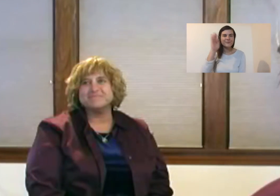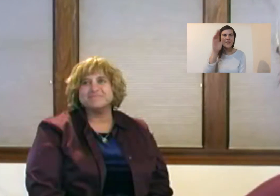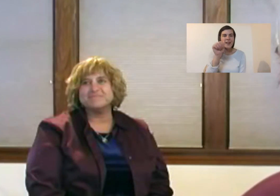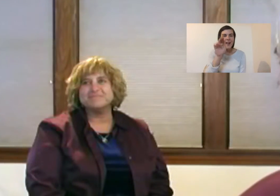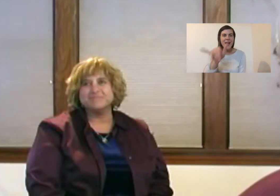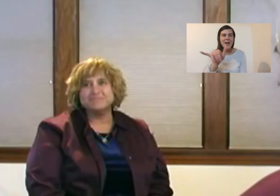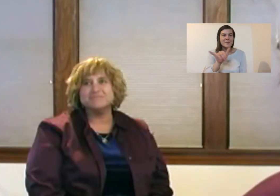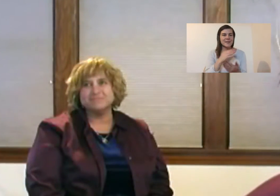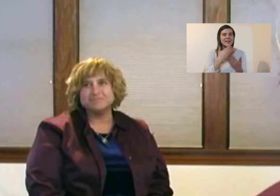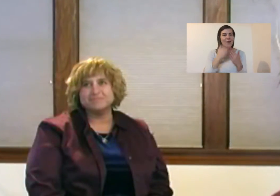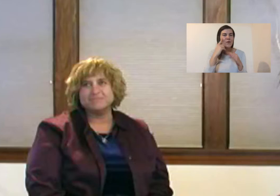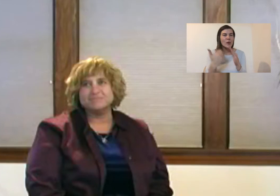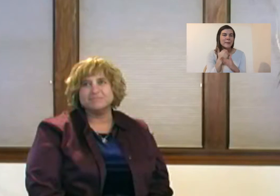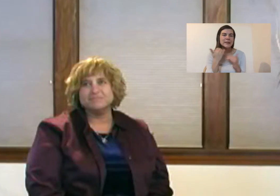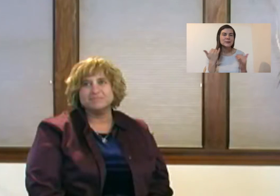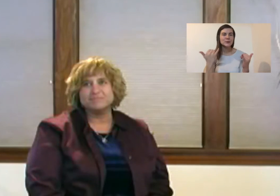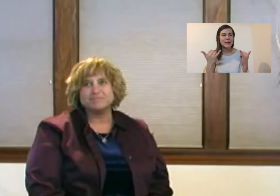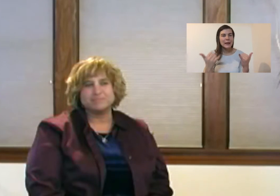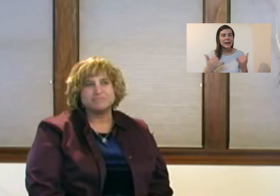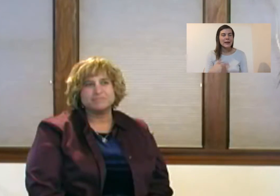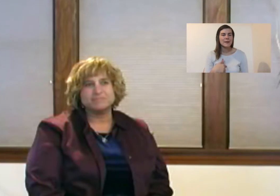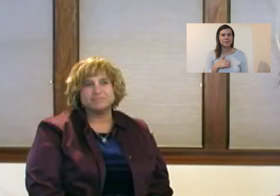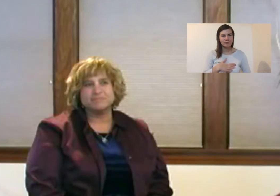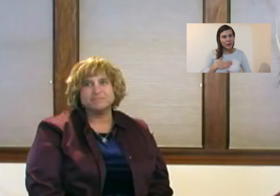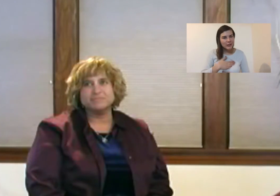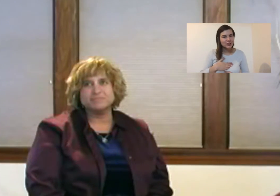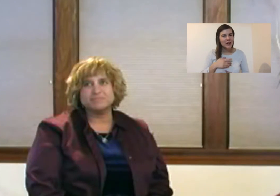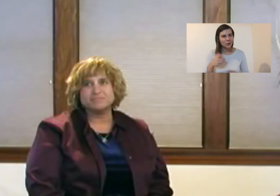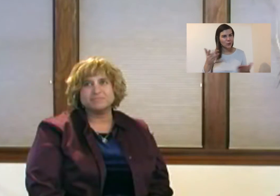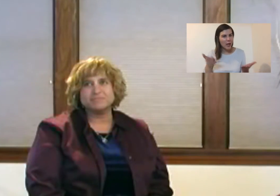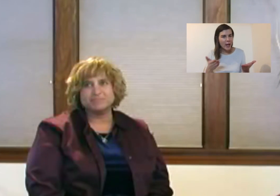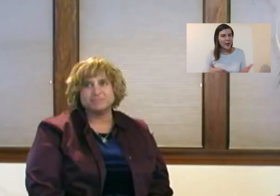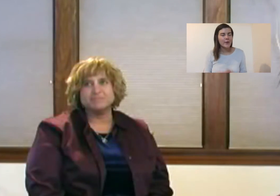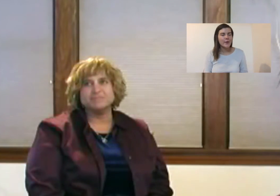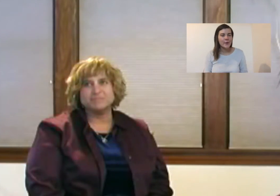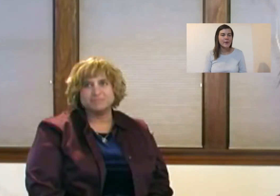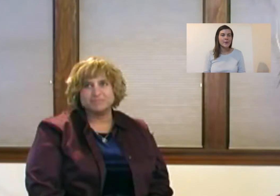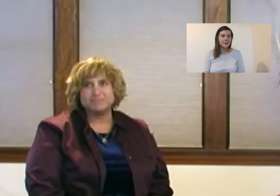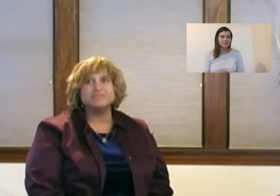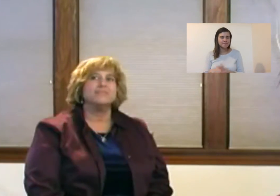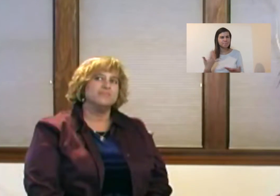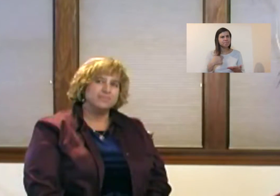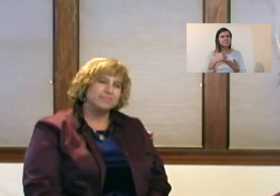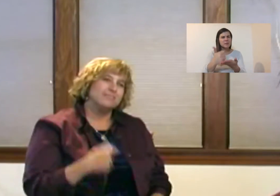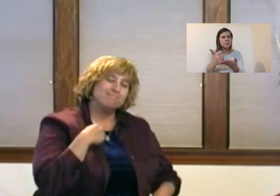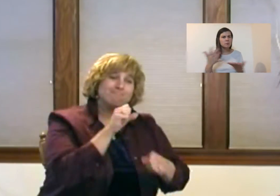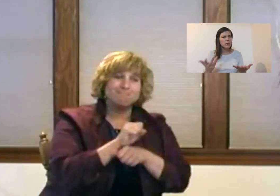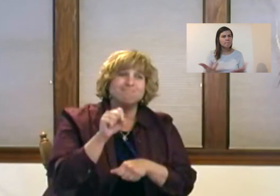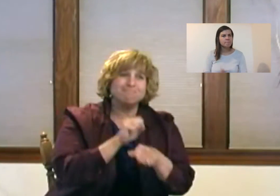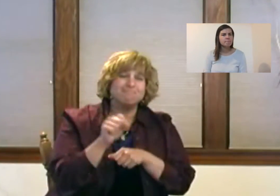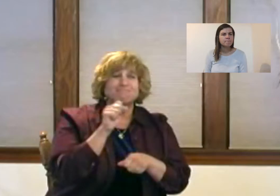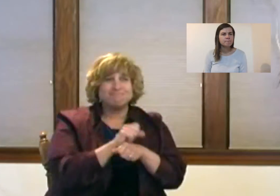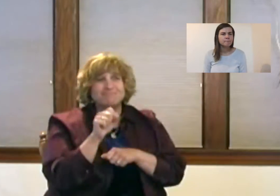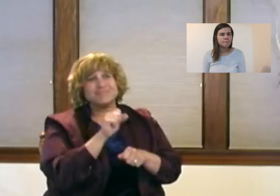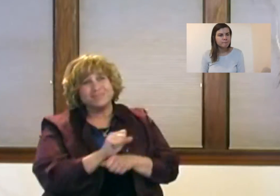Hi, Amy. Thanks for coming in today. I really appreciate your being here. Um, what can I help you with today?